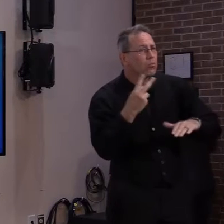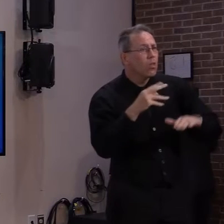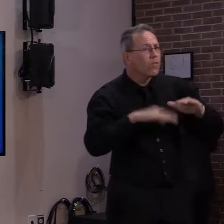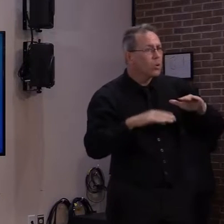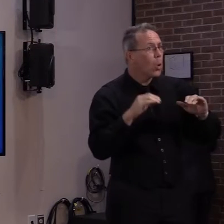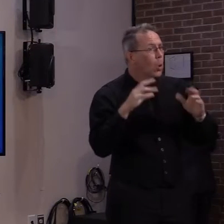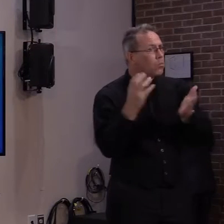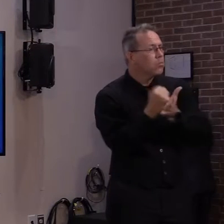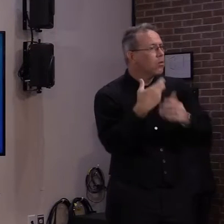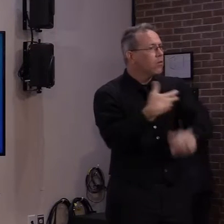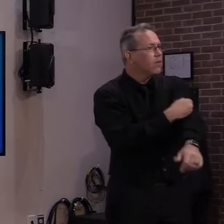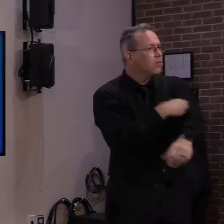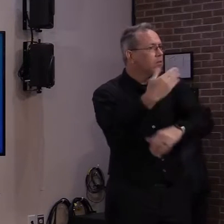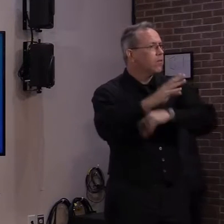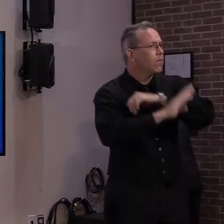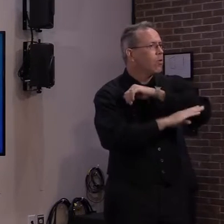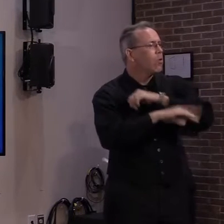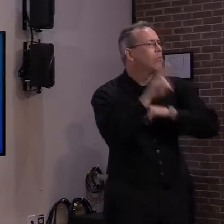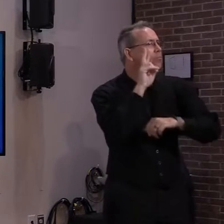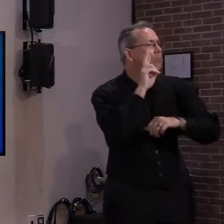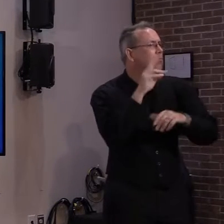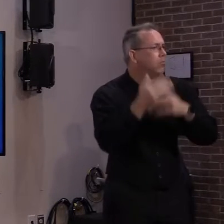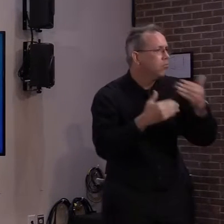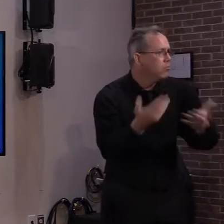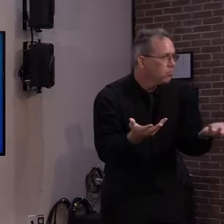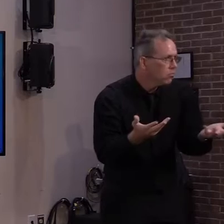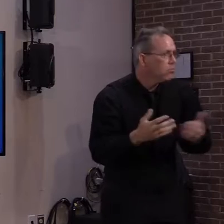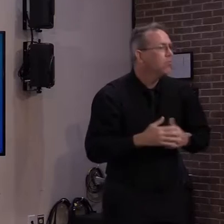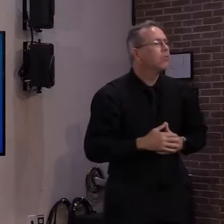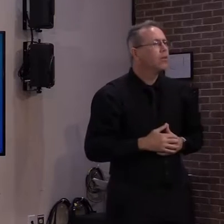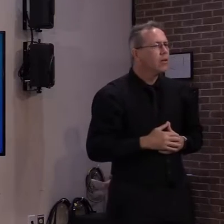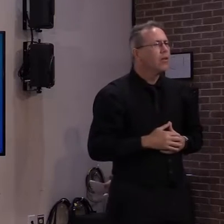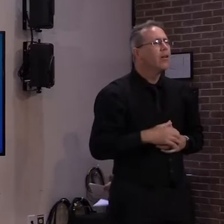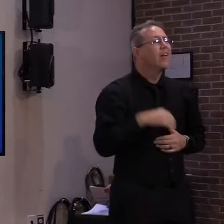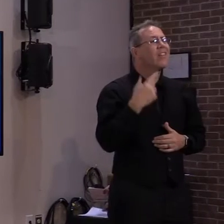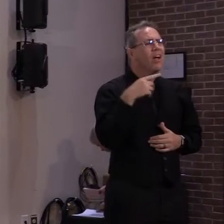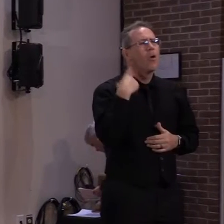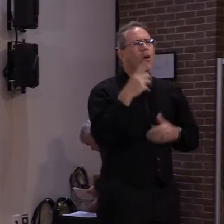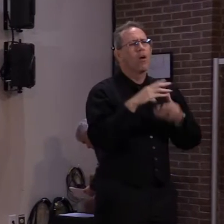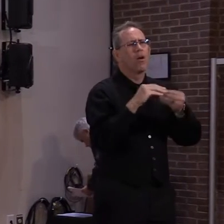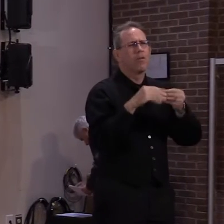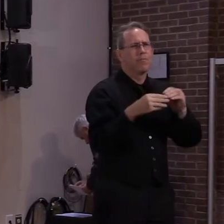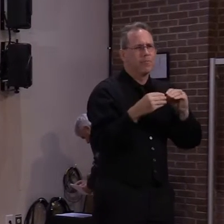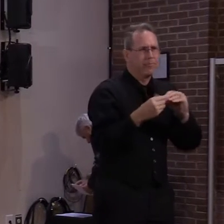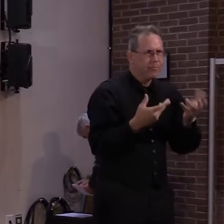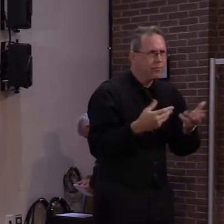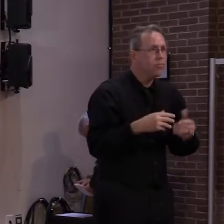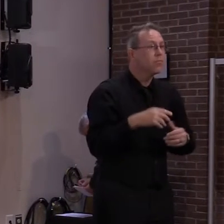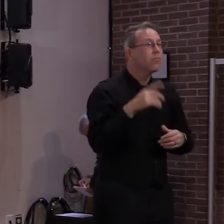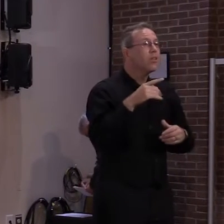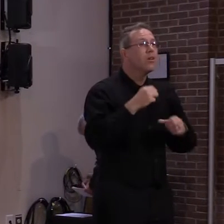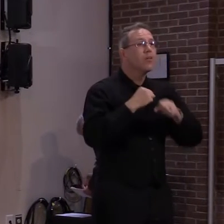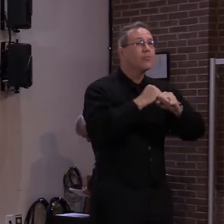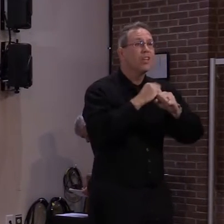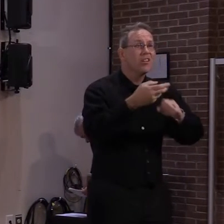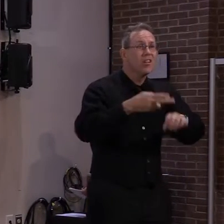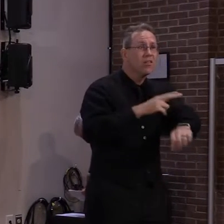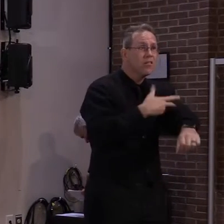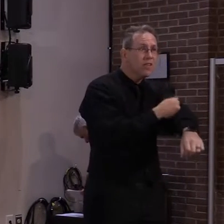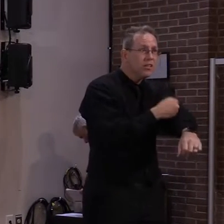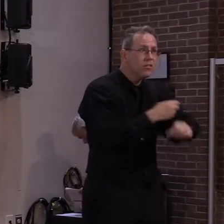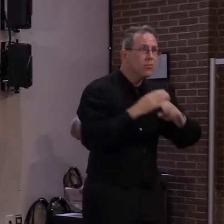exact timeline. Dr. Fauci also said vaccines remain effective against the severe outcomes we've talked